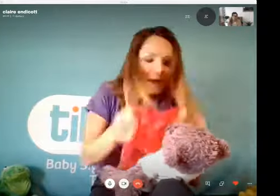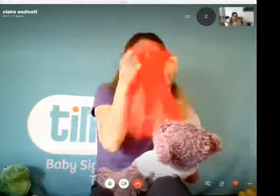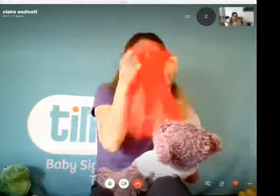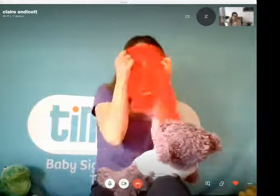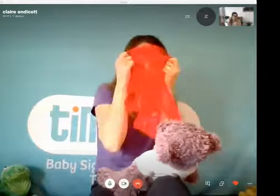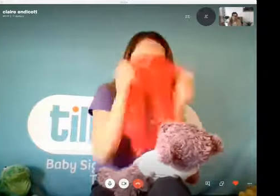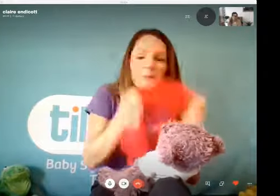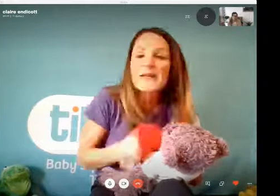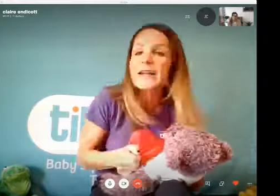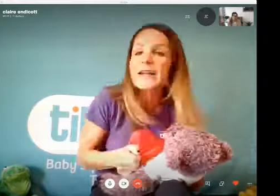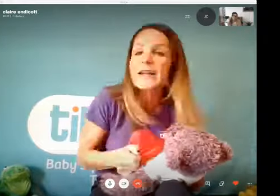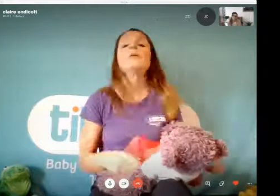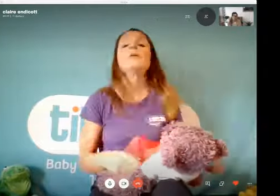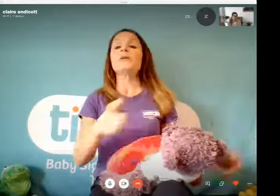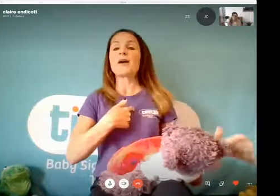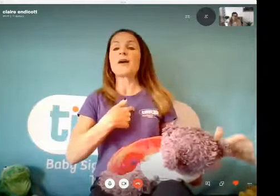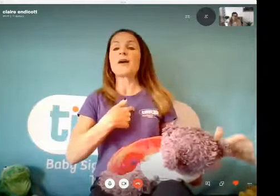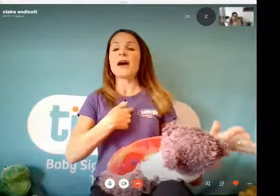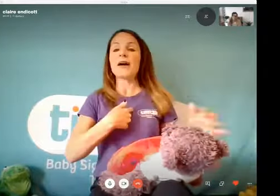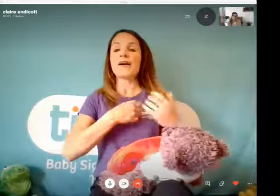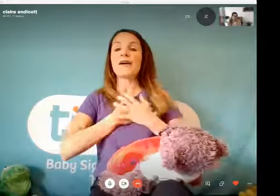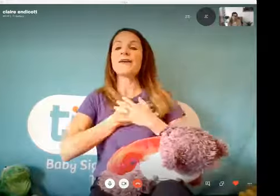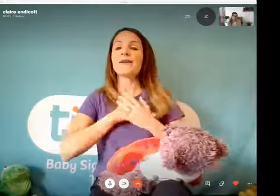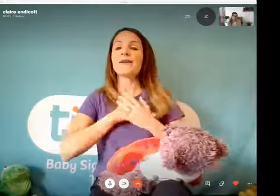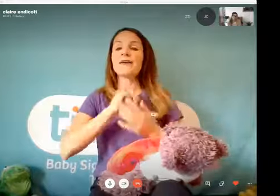Peekaboo, peekaboo, I love you.